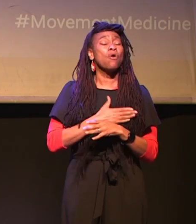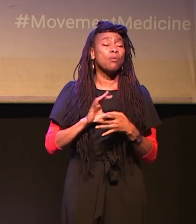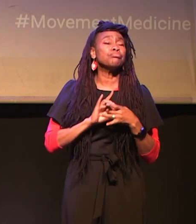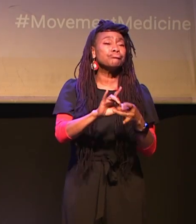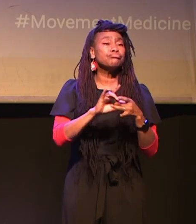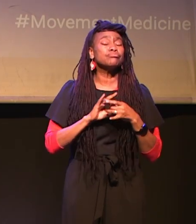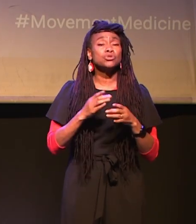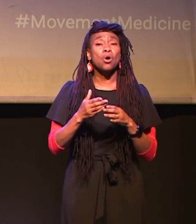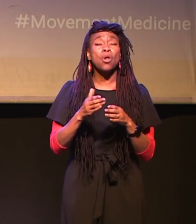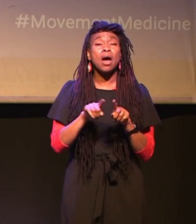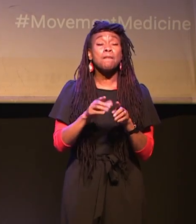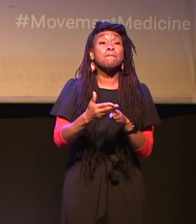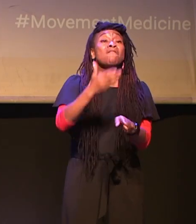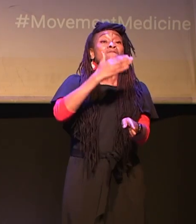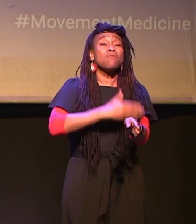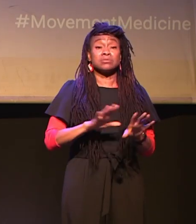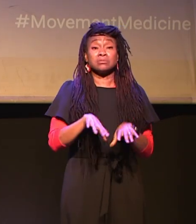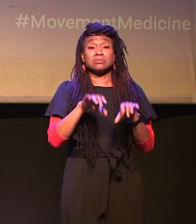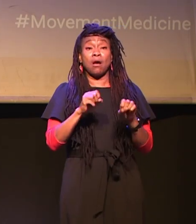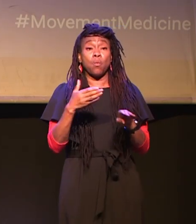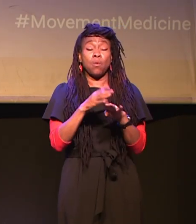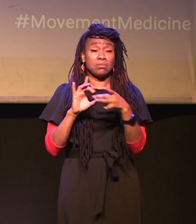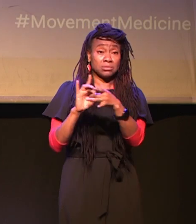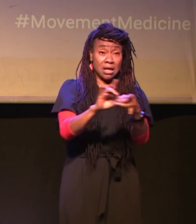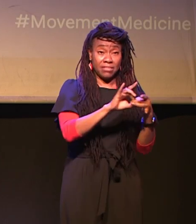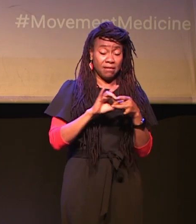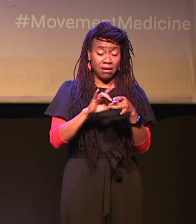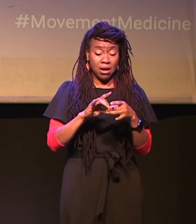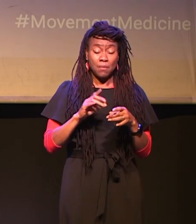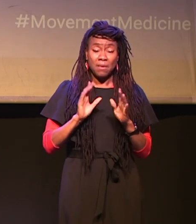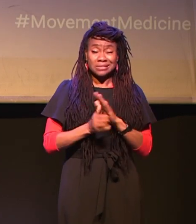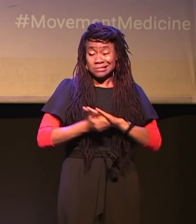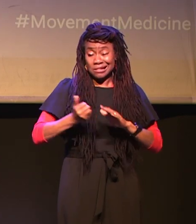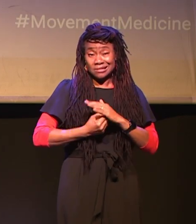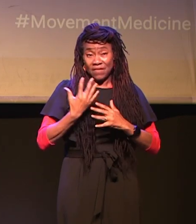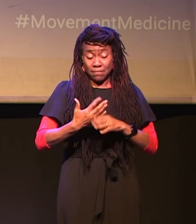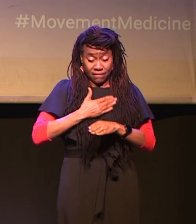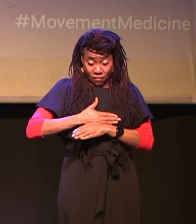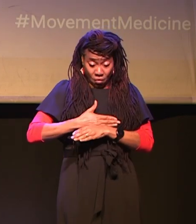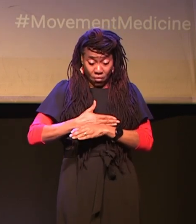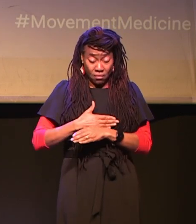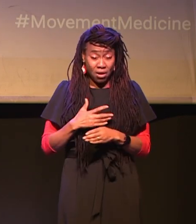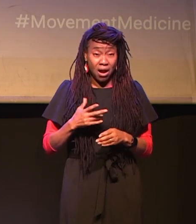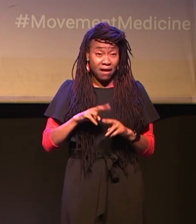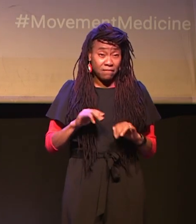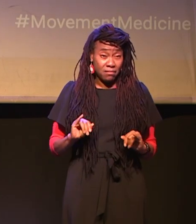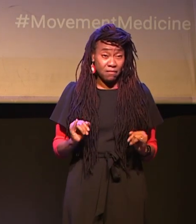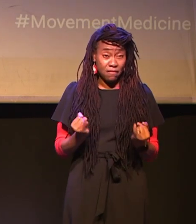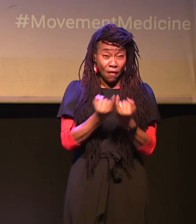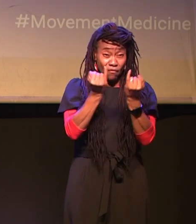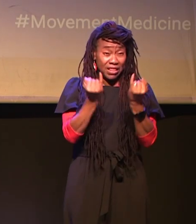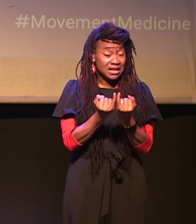building ahead of time? Because if we are in conflict and someone just simply does not have the capacity or skill to look